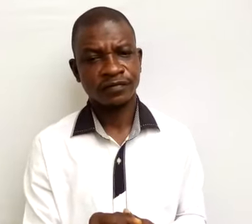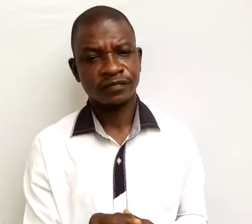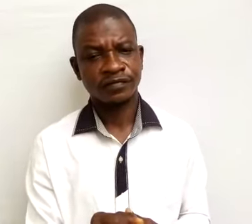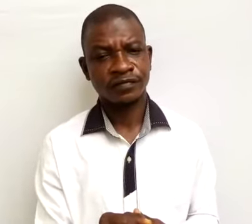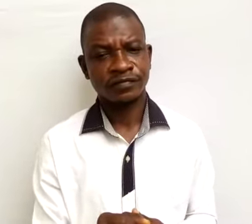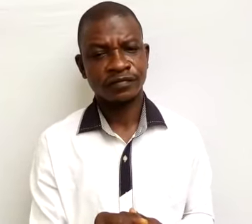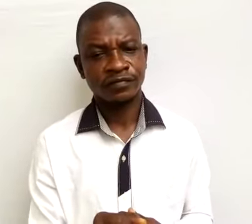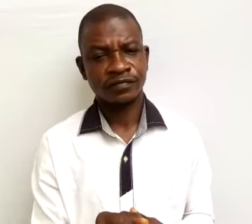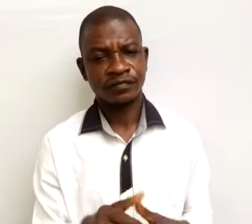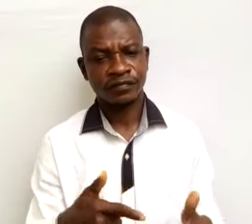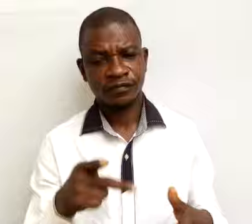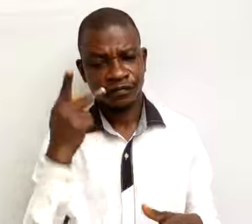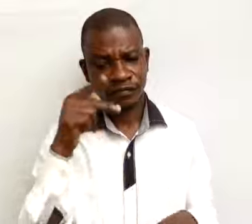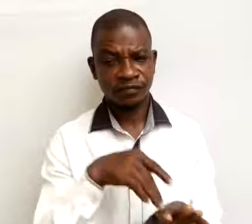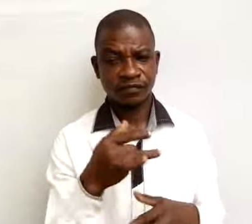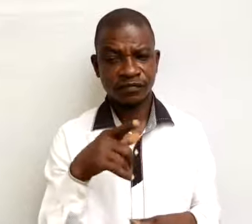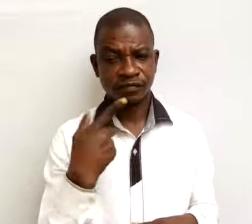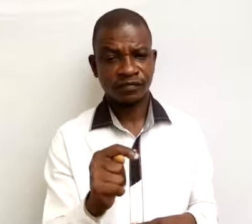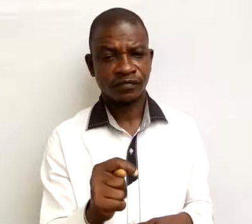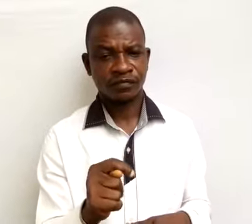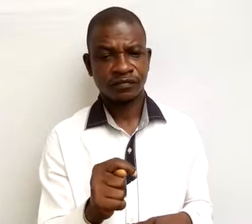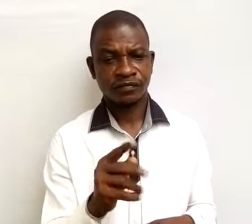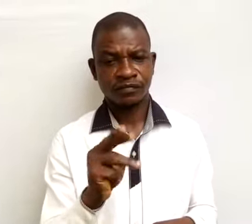Now let's look at the mutualism.